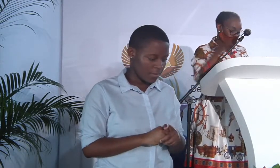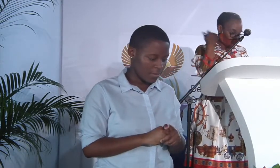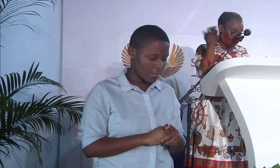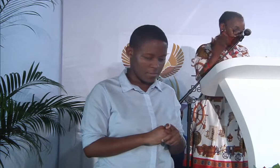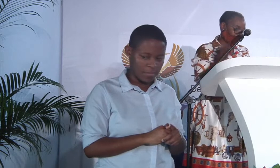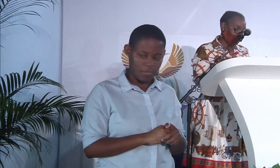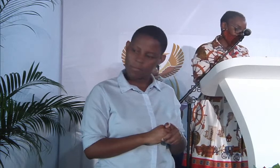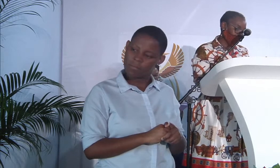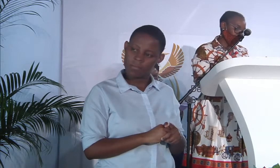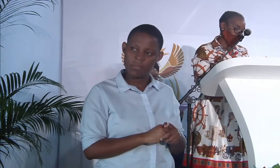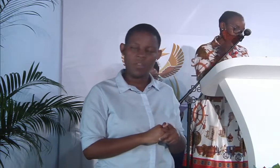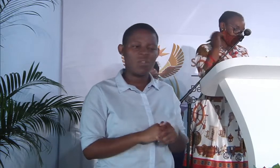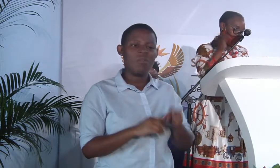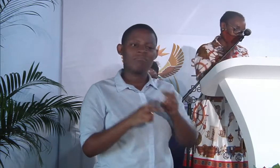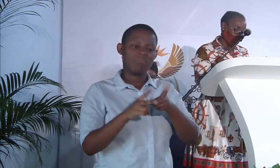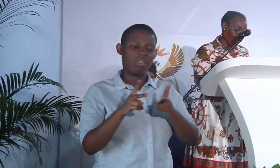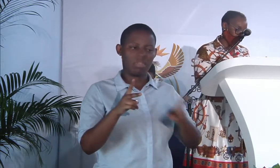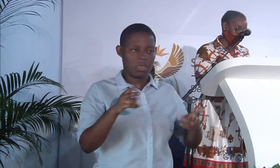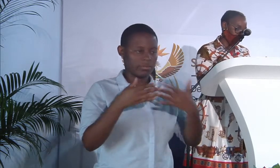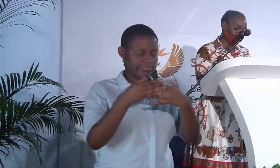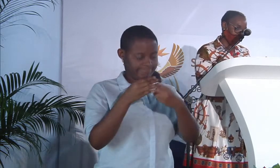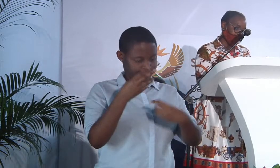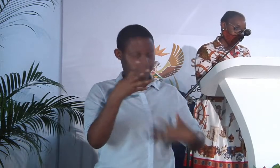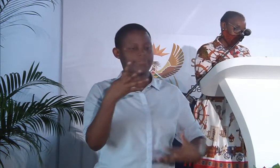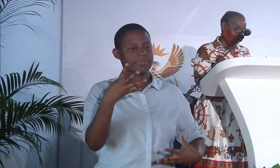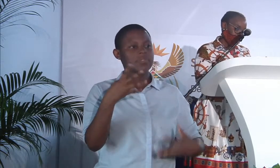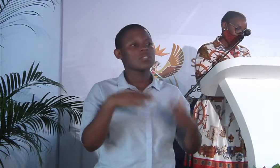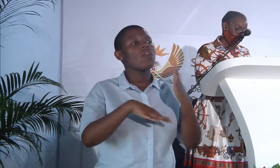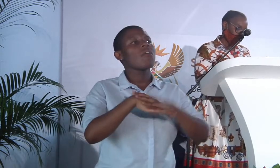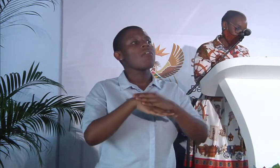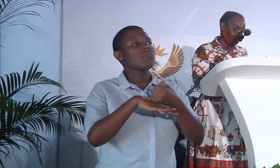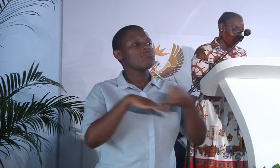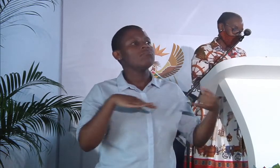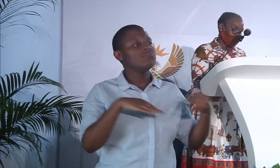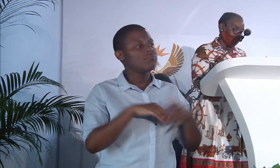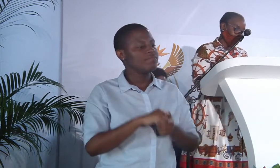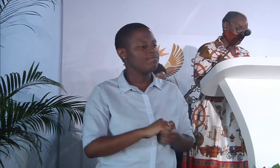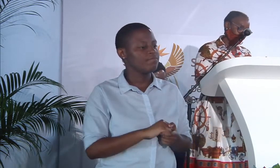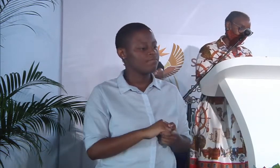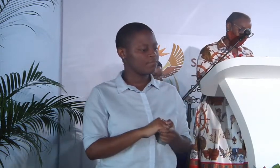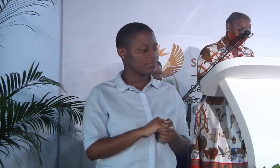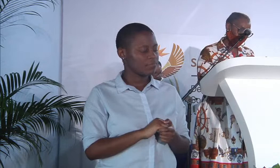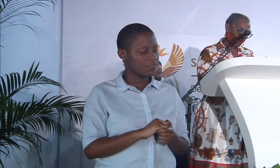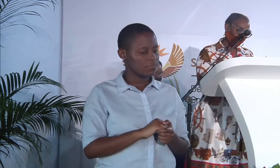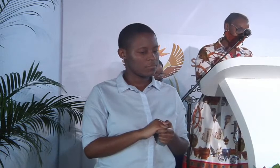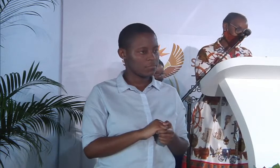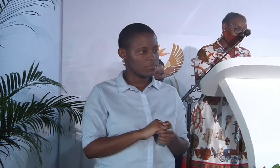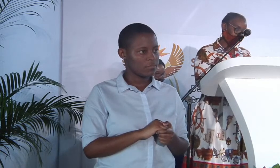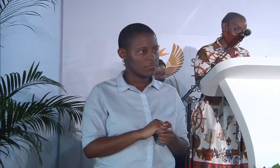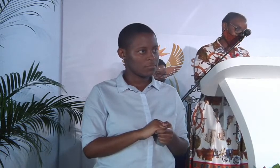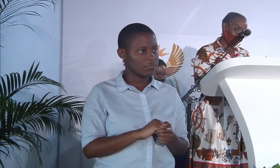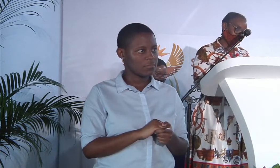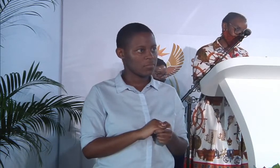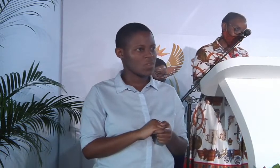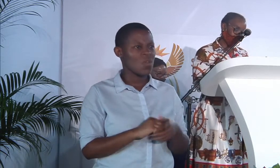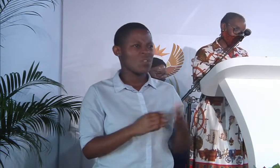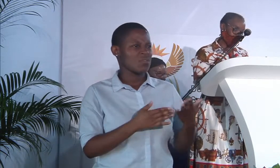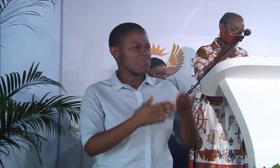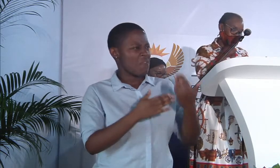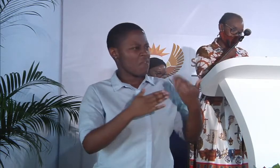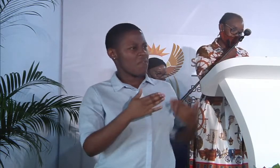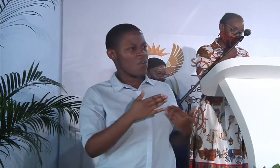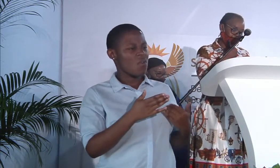And we've got other stakeholders that have connected. And then we've got a former RSA